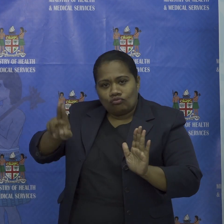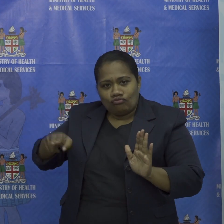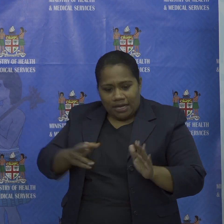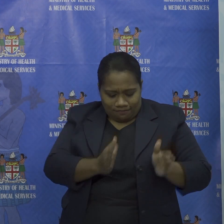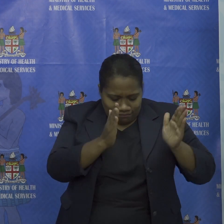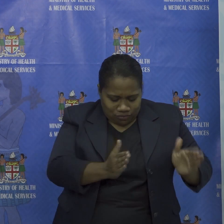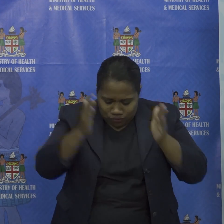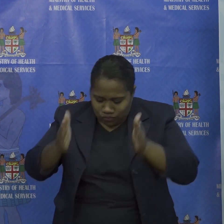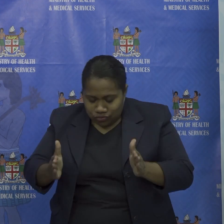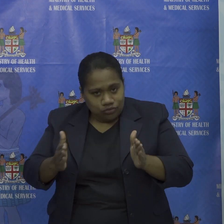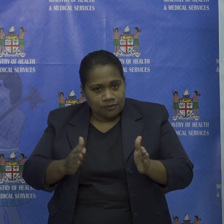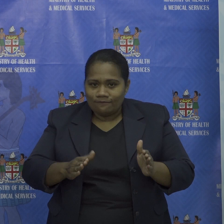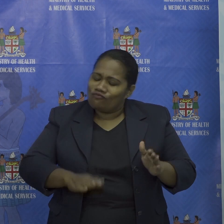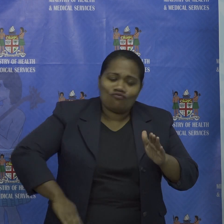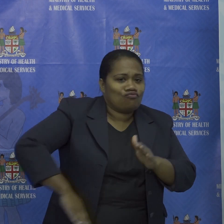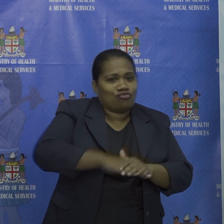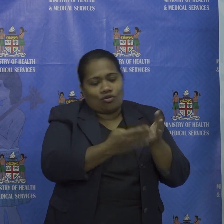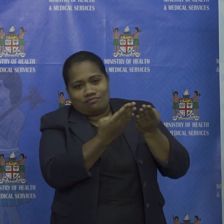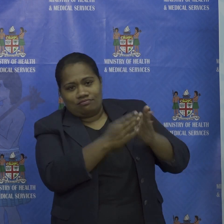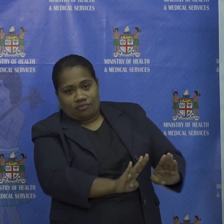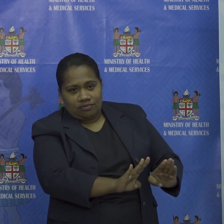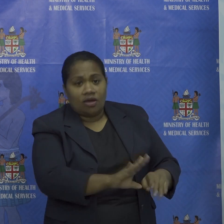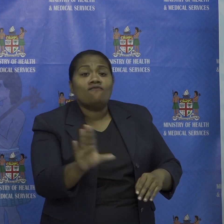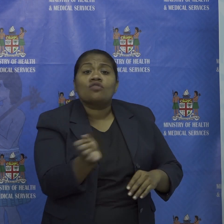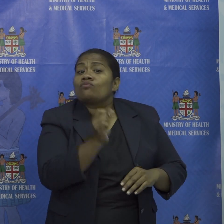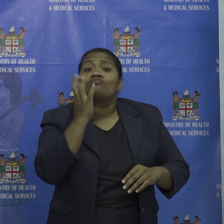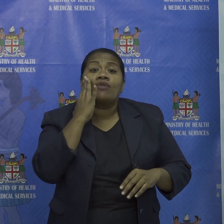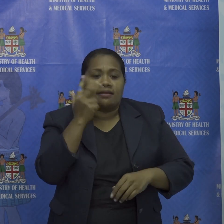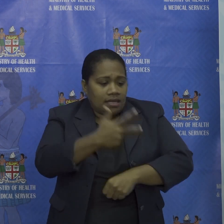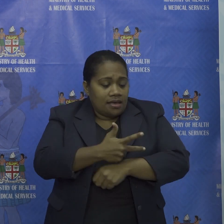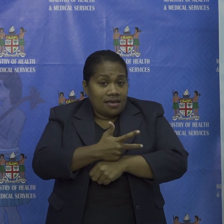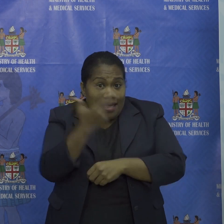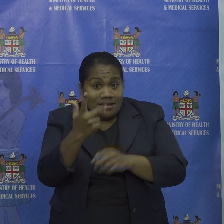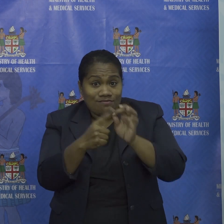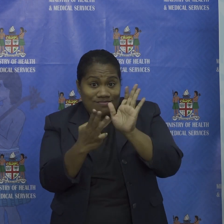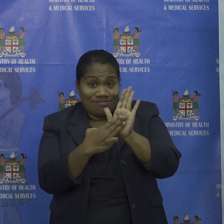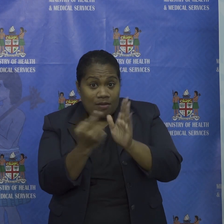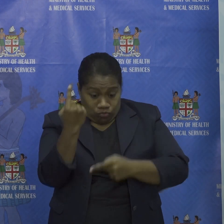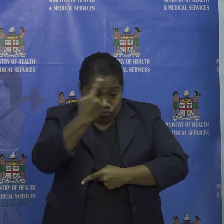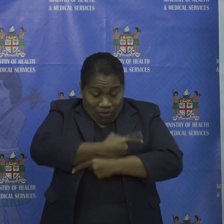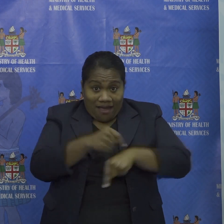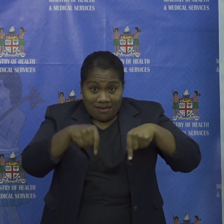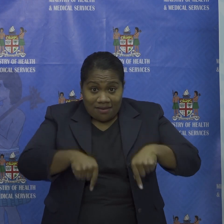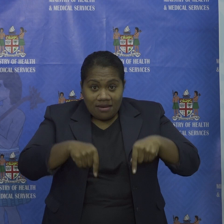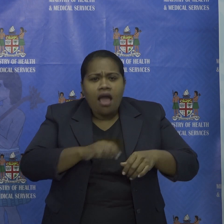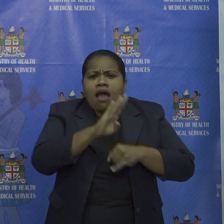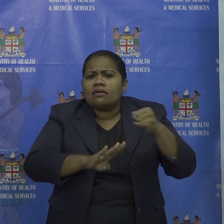from 2000 hours tonight until 0400 hours Monday morning.